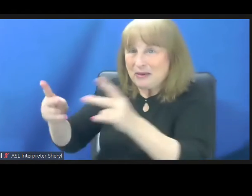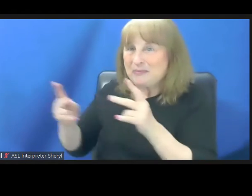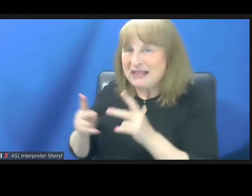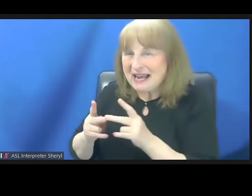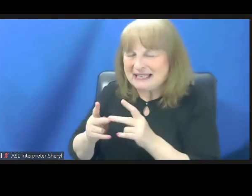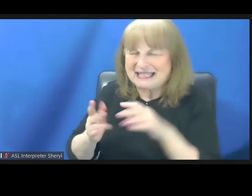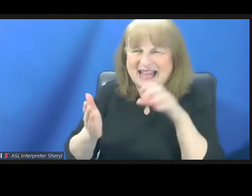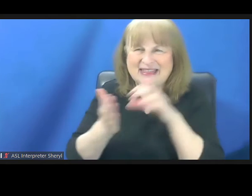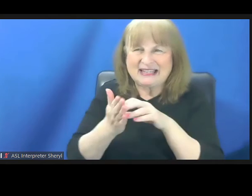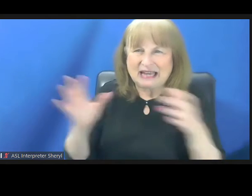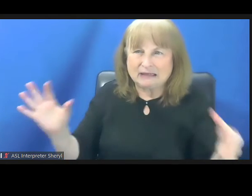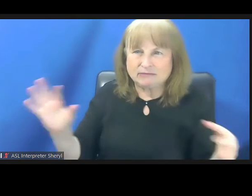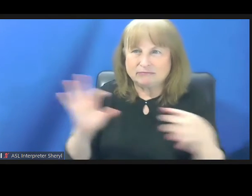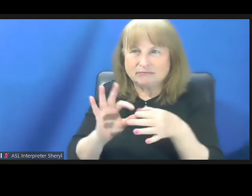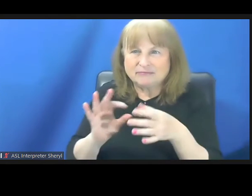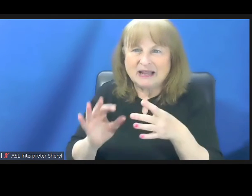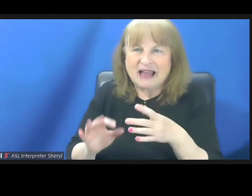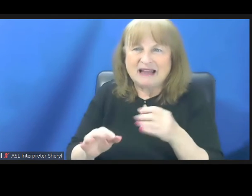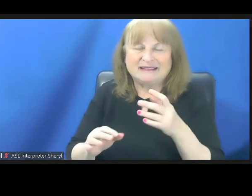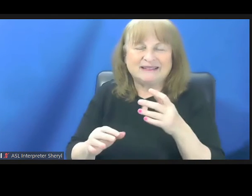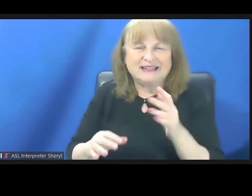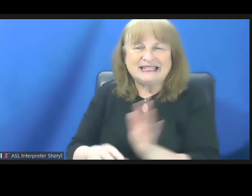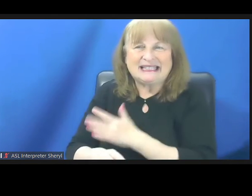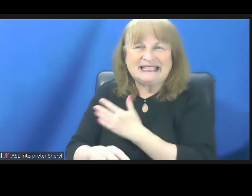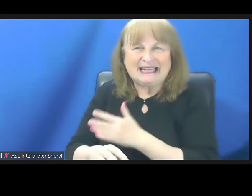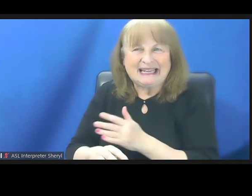text, et cetera, versus seeing pictures and